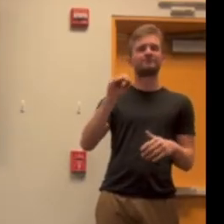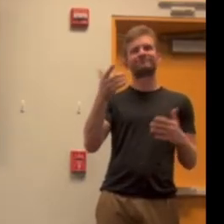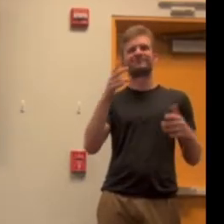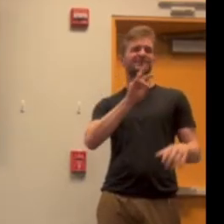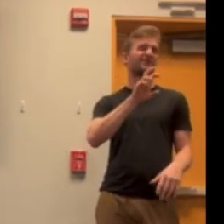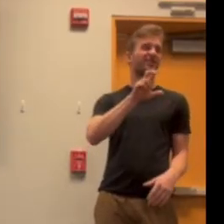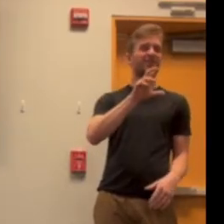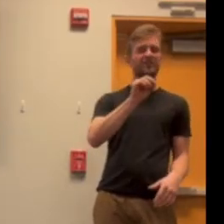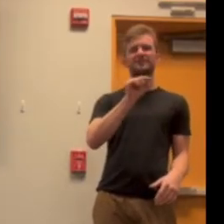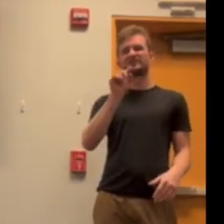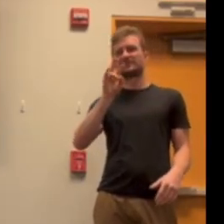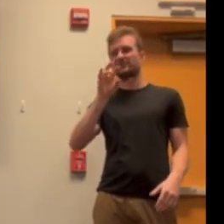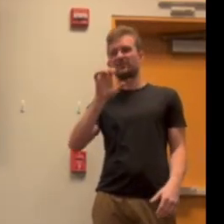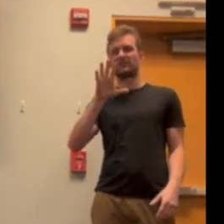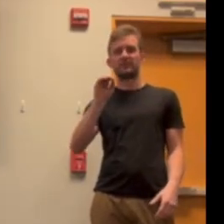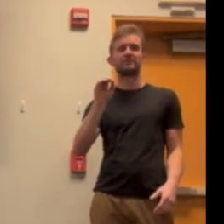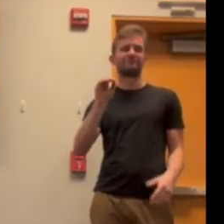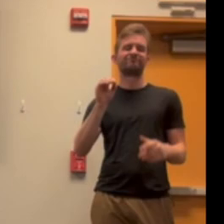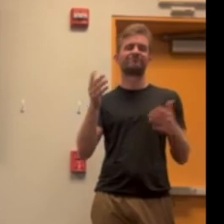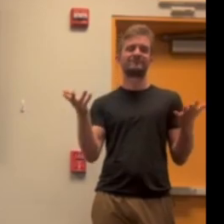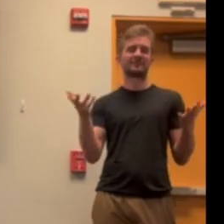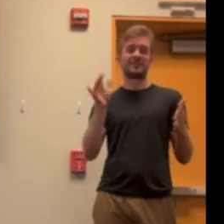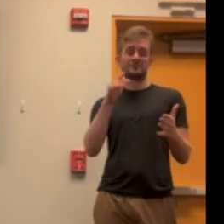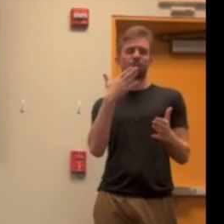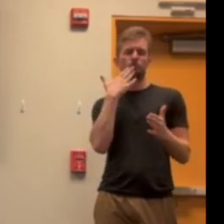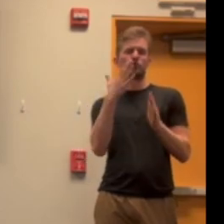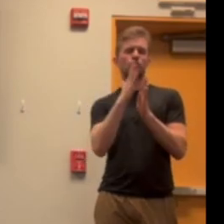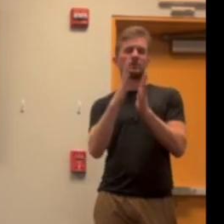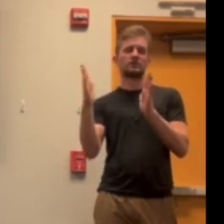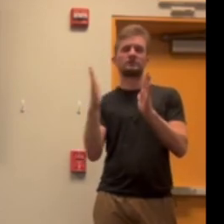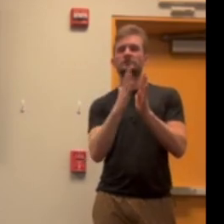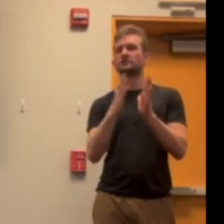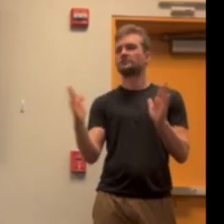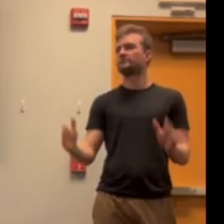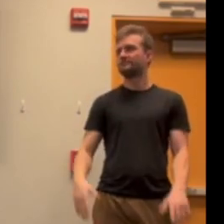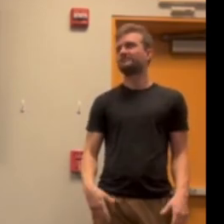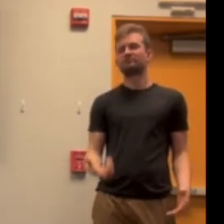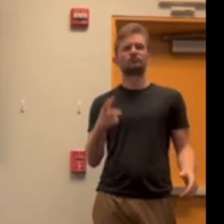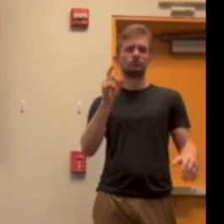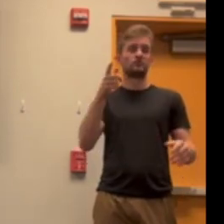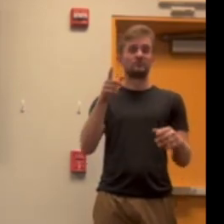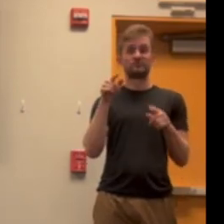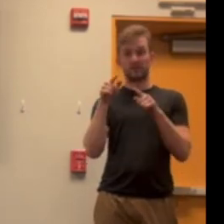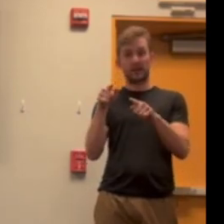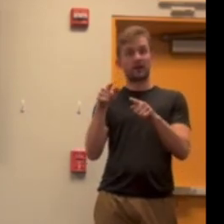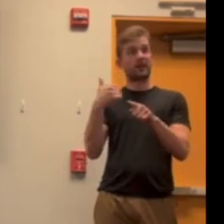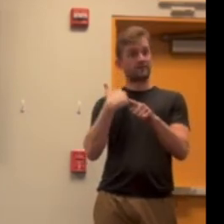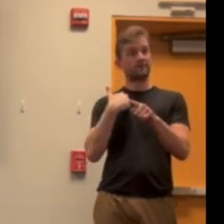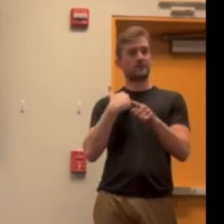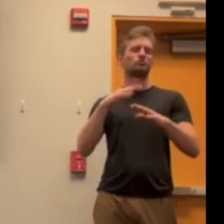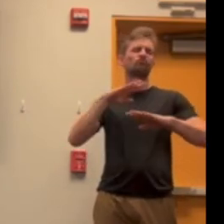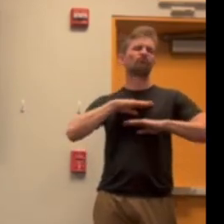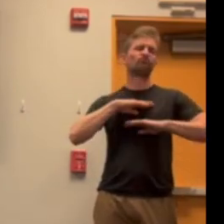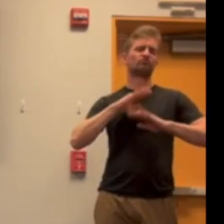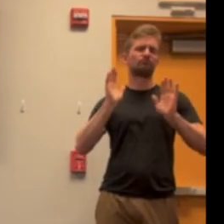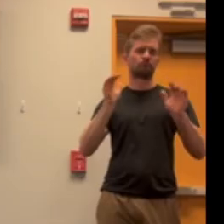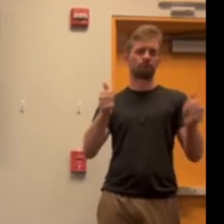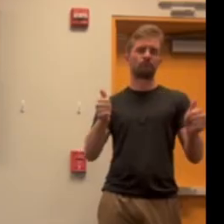honest, that should be where you're aiming for, and be happy with that. That's perfectly fine. And then there's 3 credit